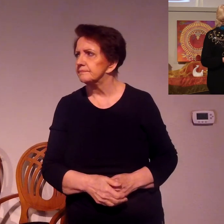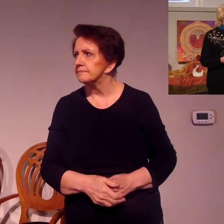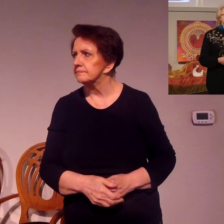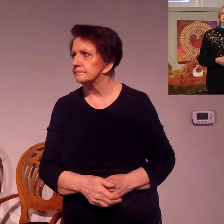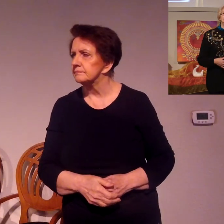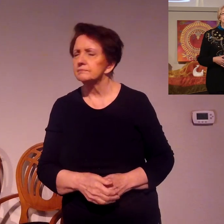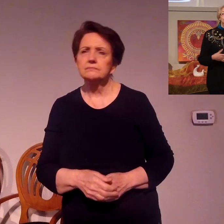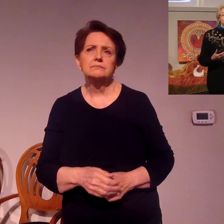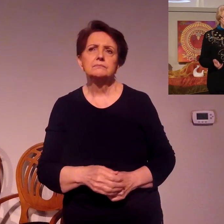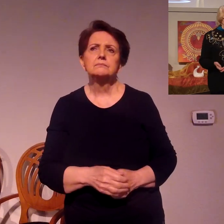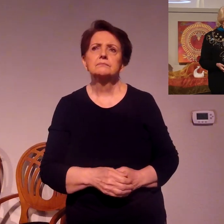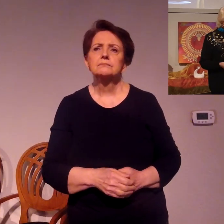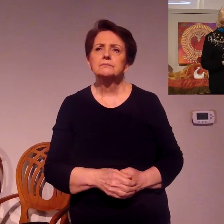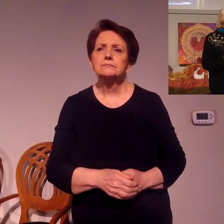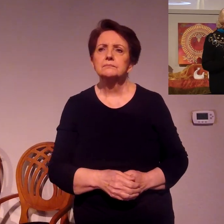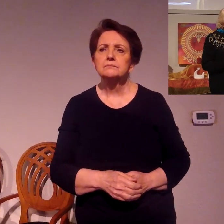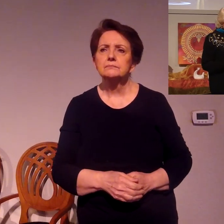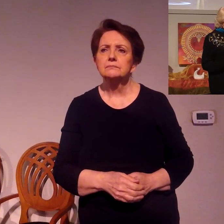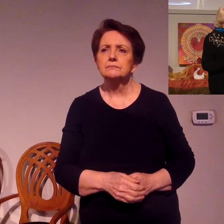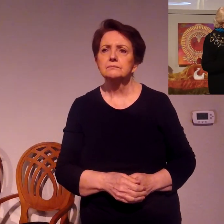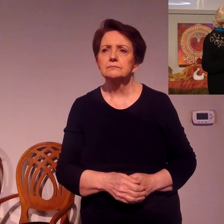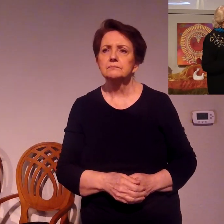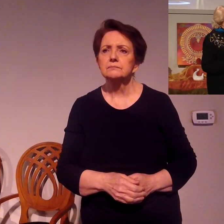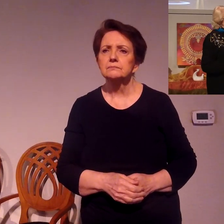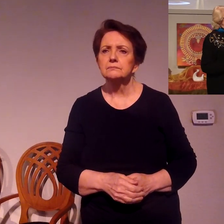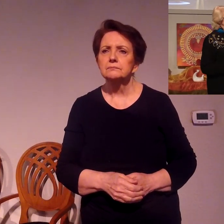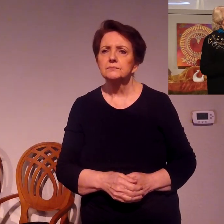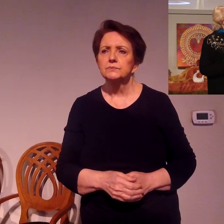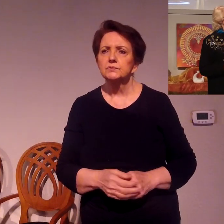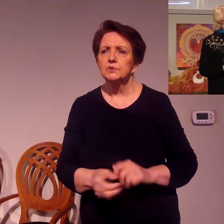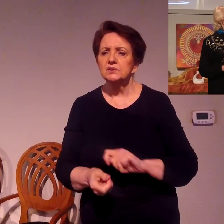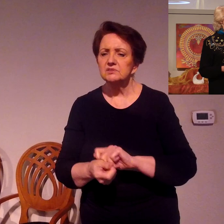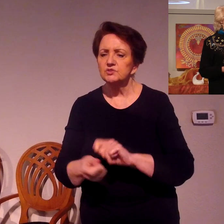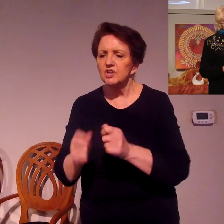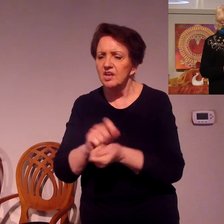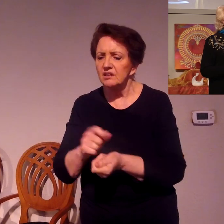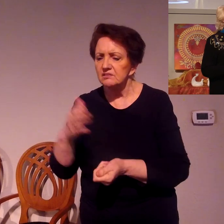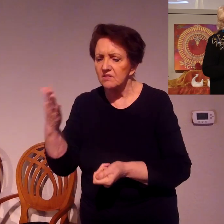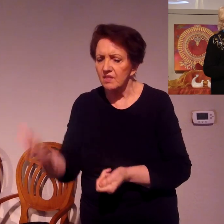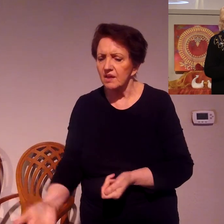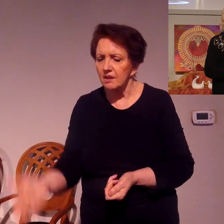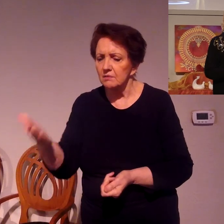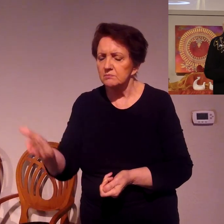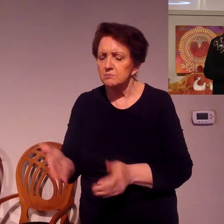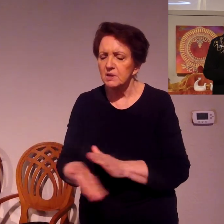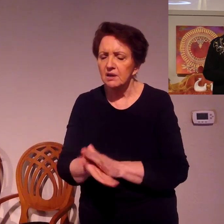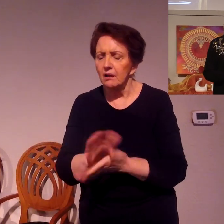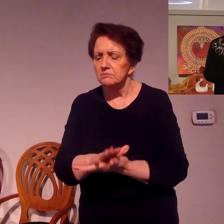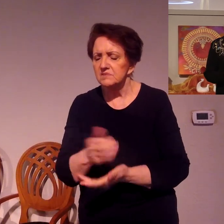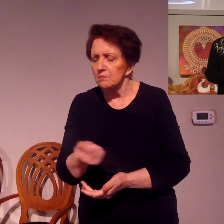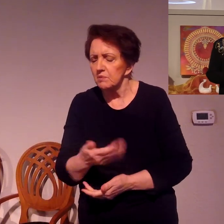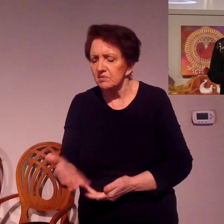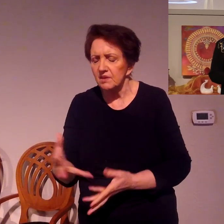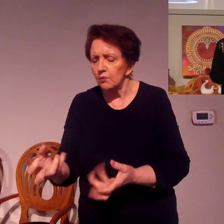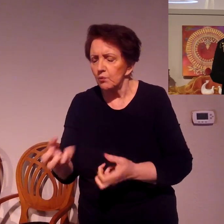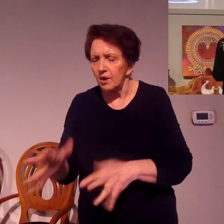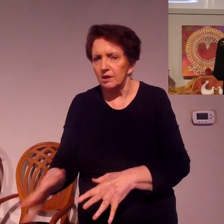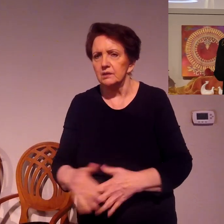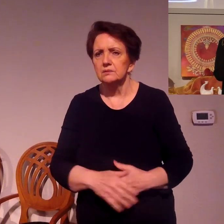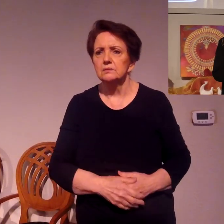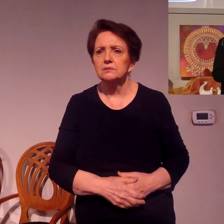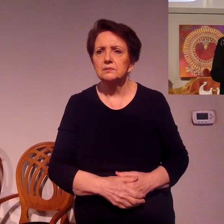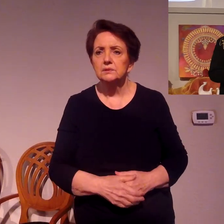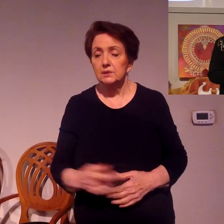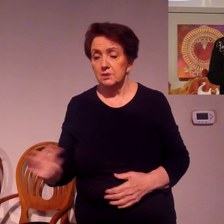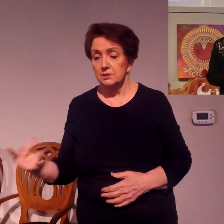have them be who we think they should be, who we think they ought to be. So Karen